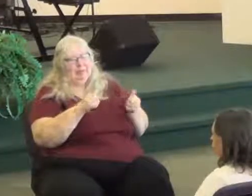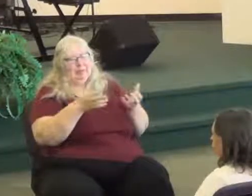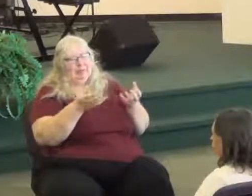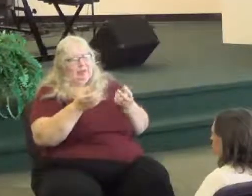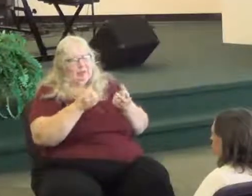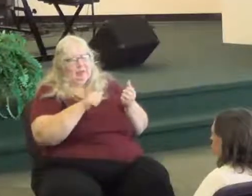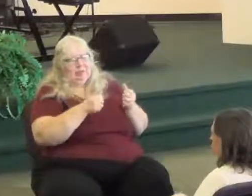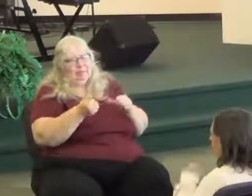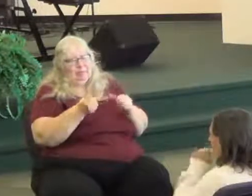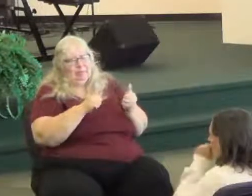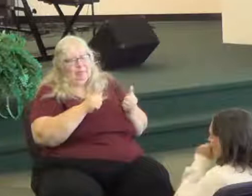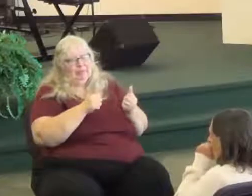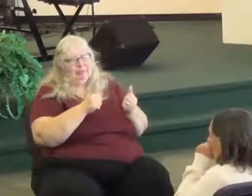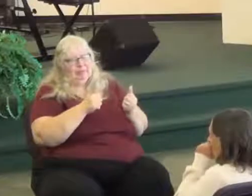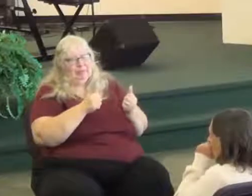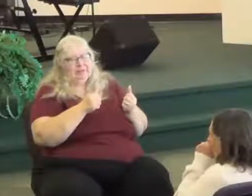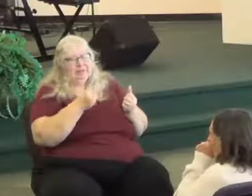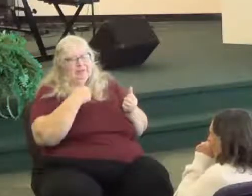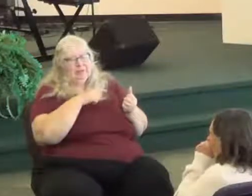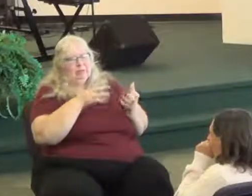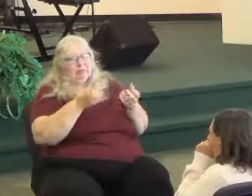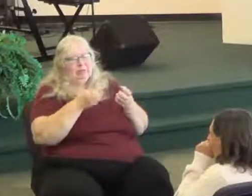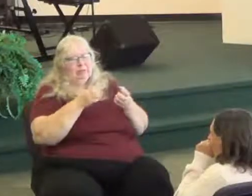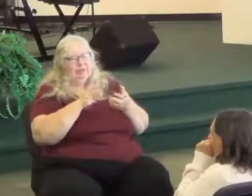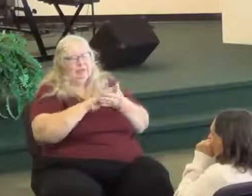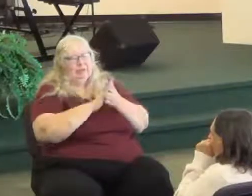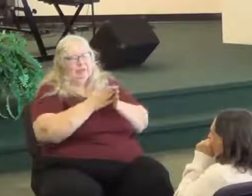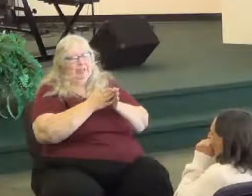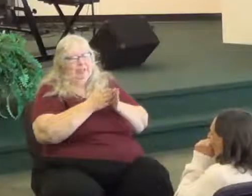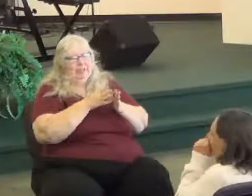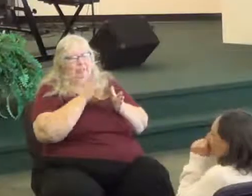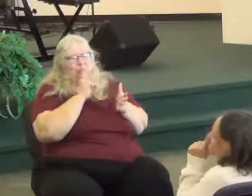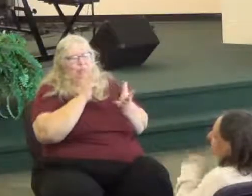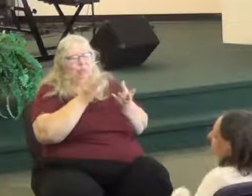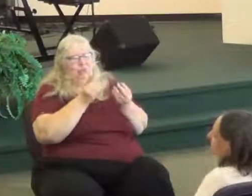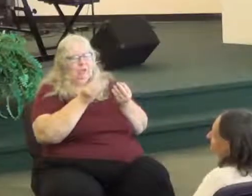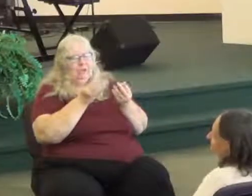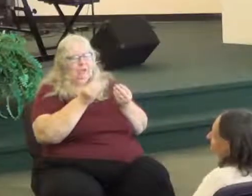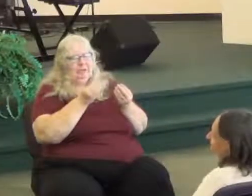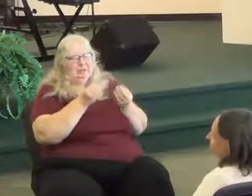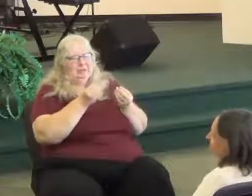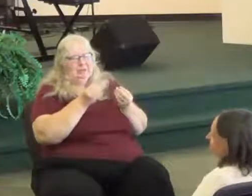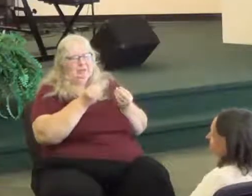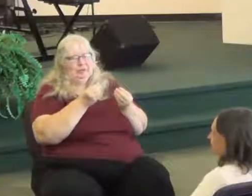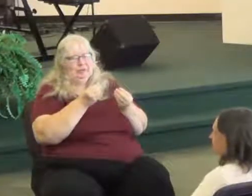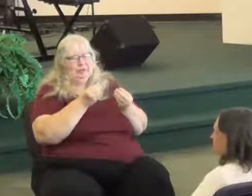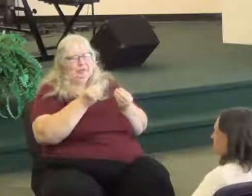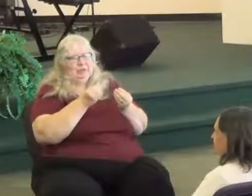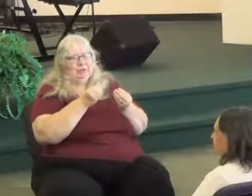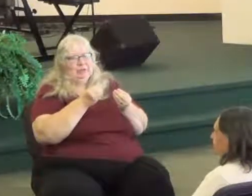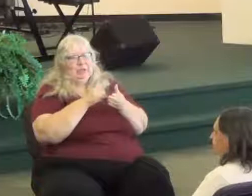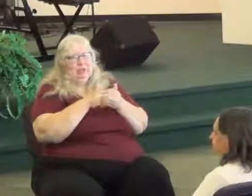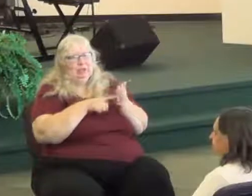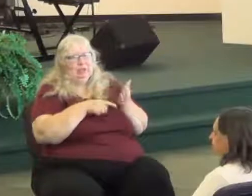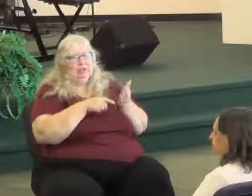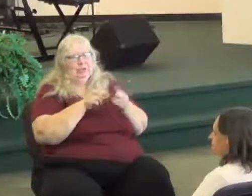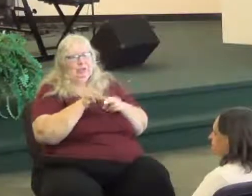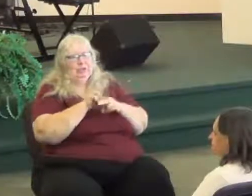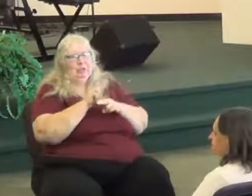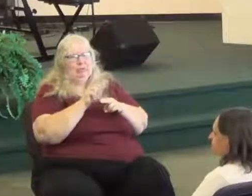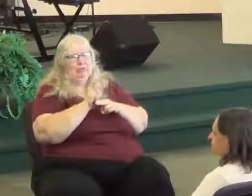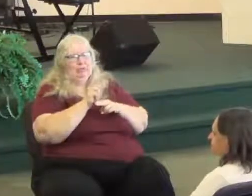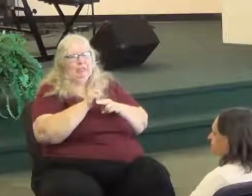baptized, we want you to get wet. He asked me, what should I wear? And I said,